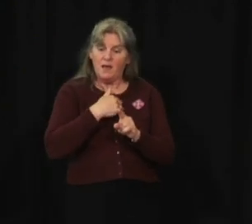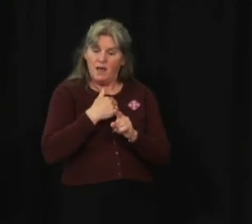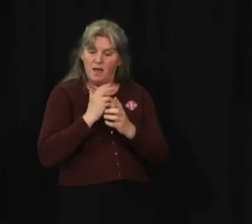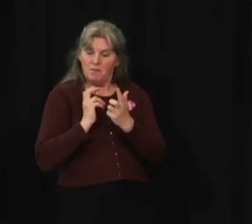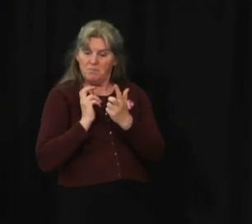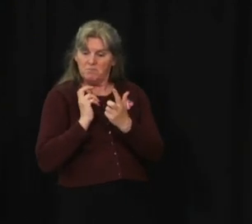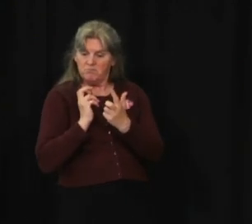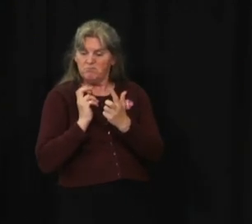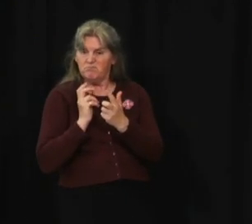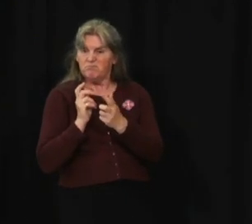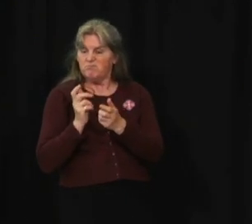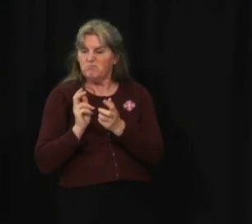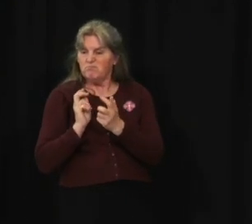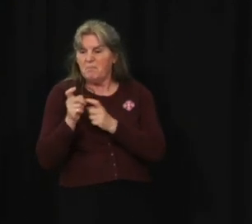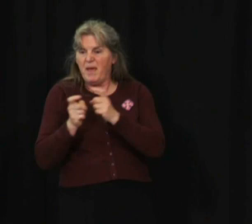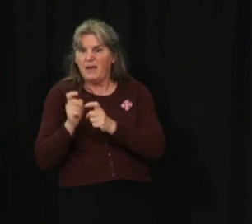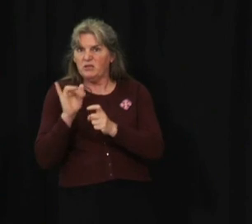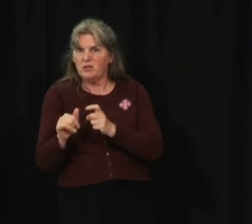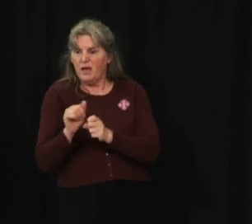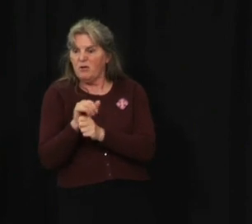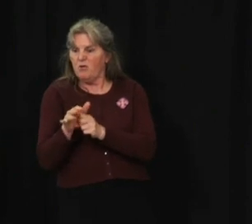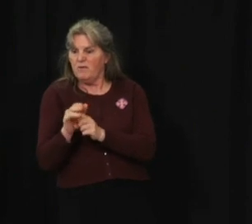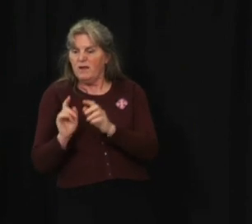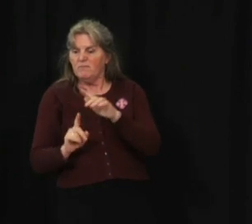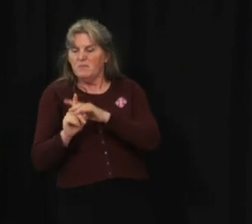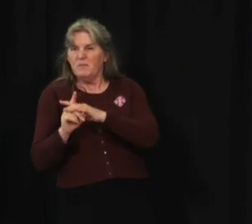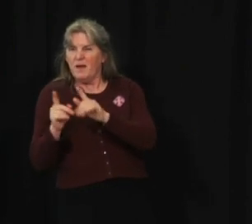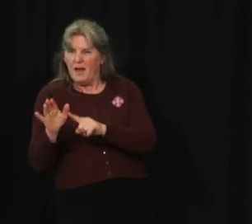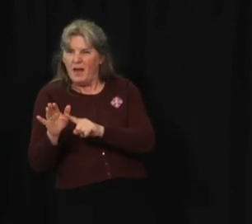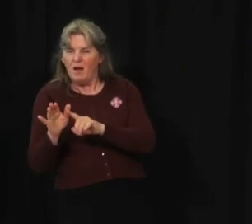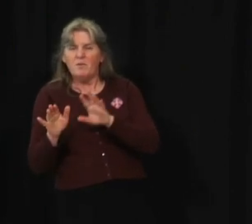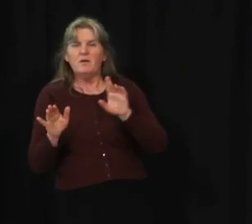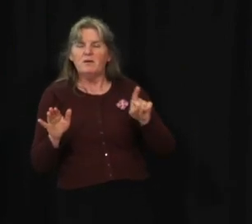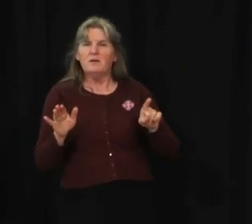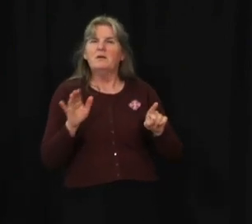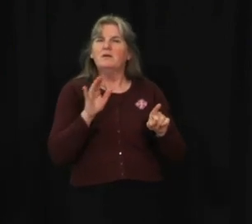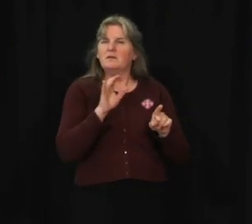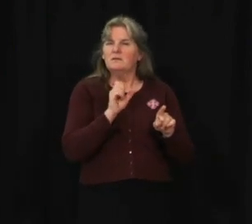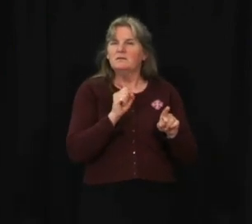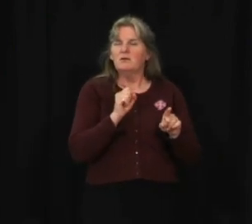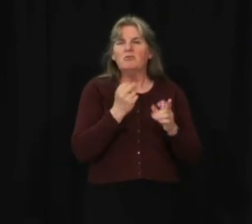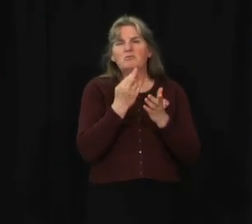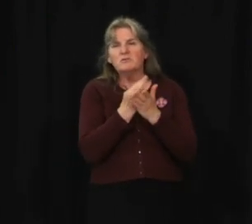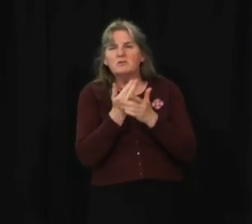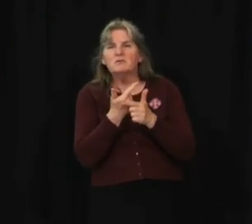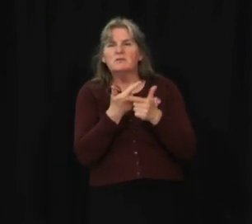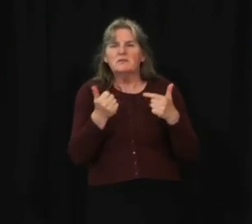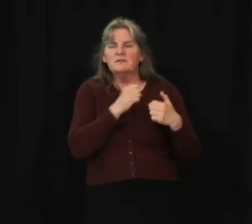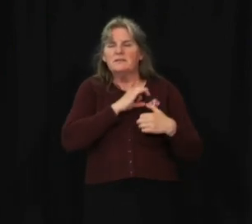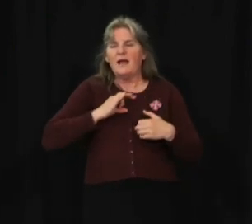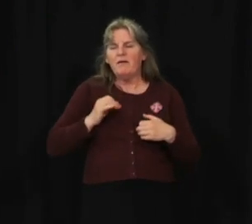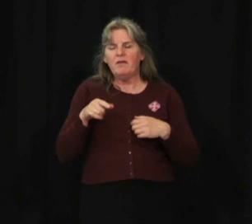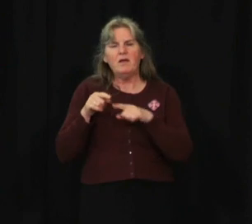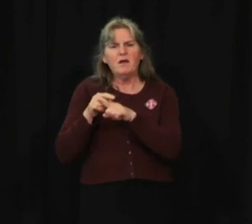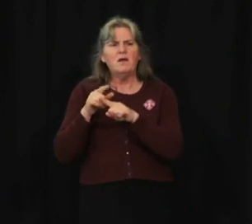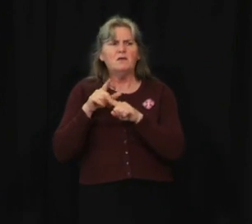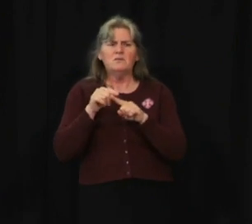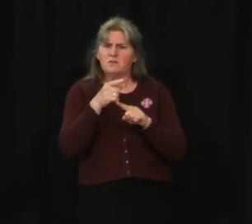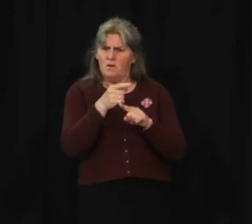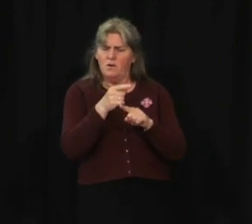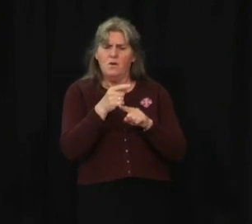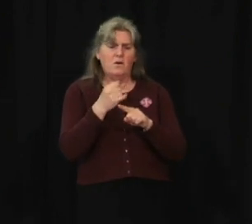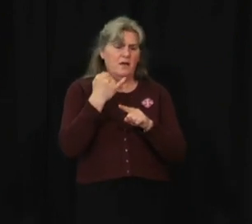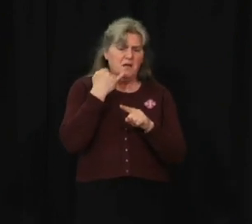on. It could be different combinations of these factors that would lead us to hold